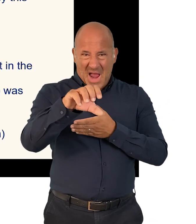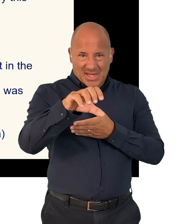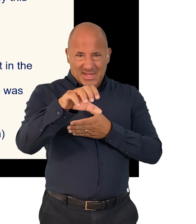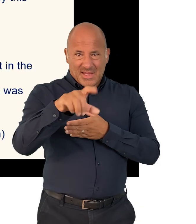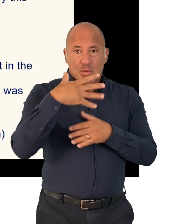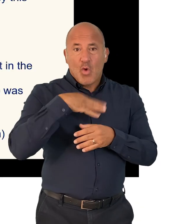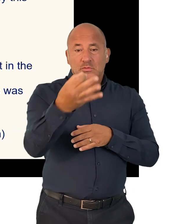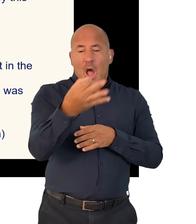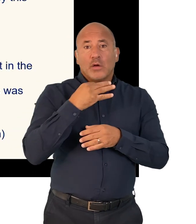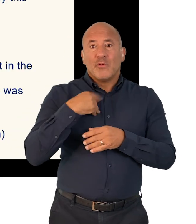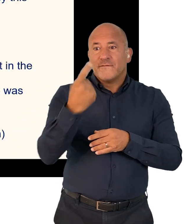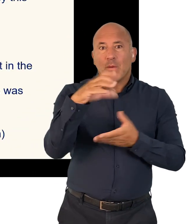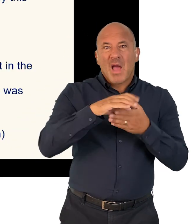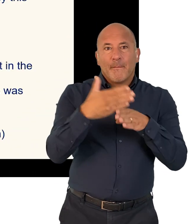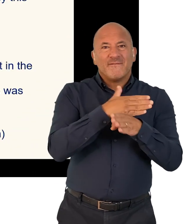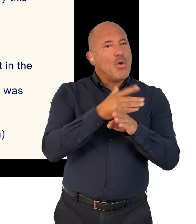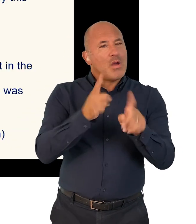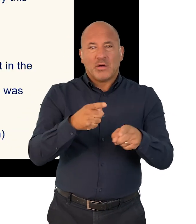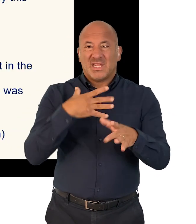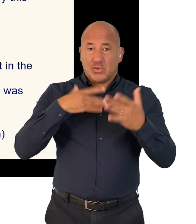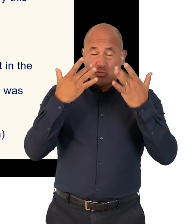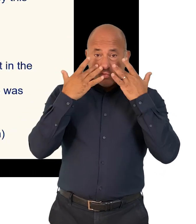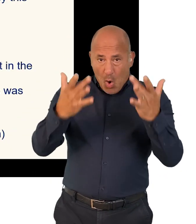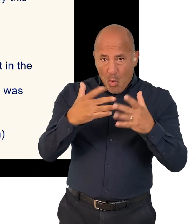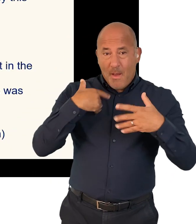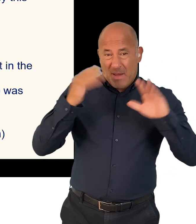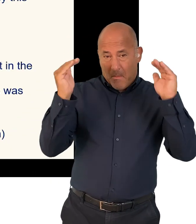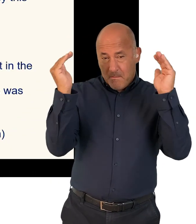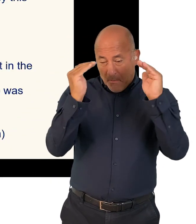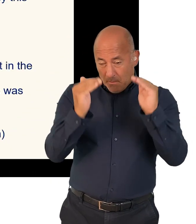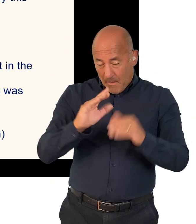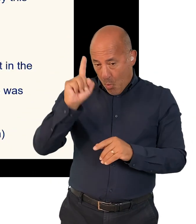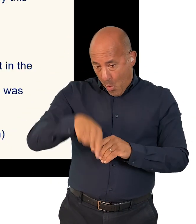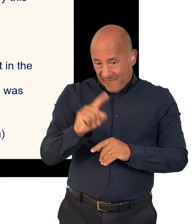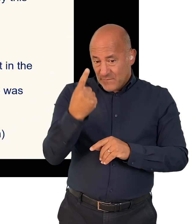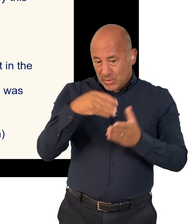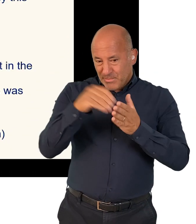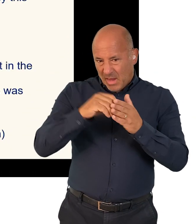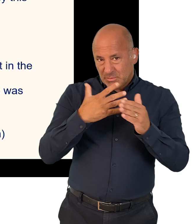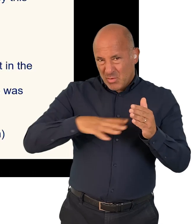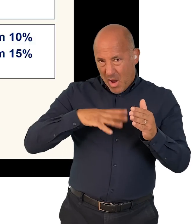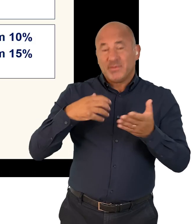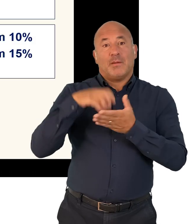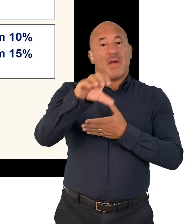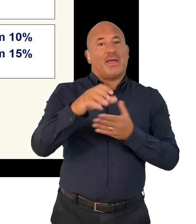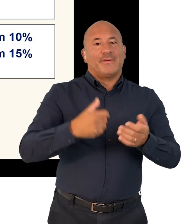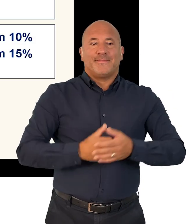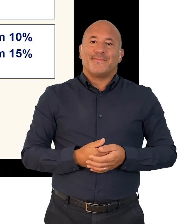request your first payment until you can demonstrate that you have met all of the first payment conditions.